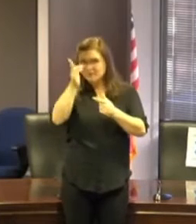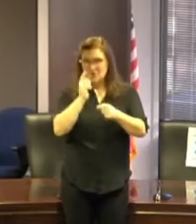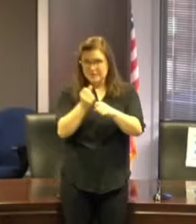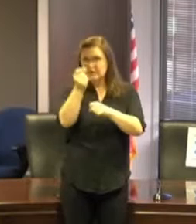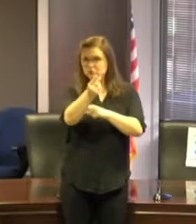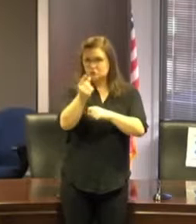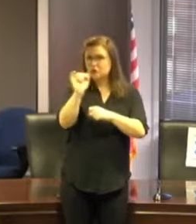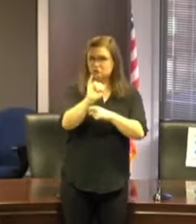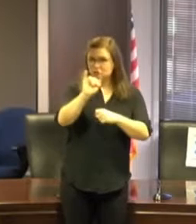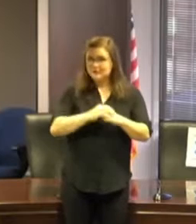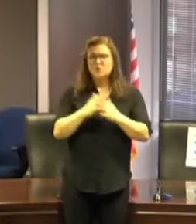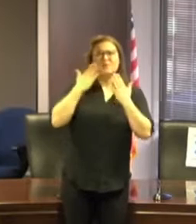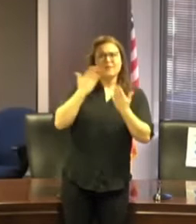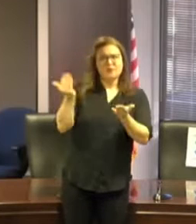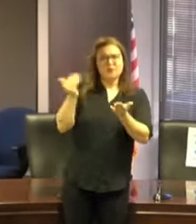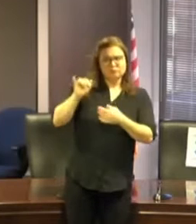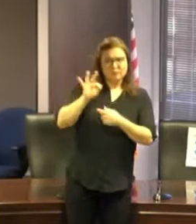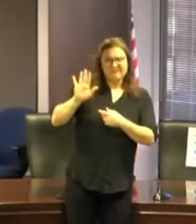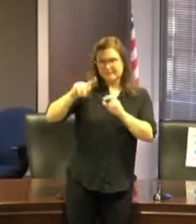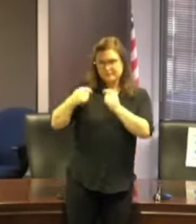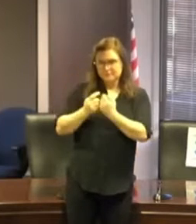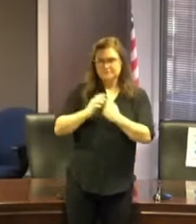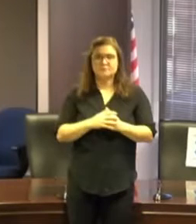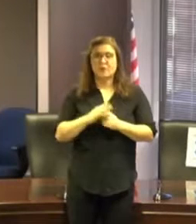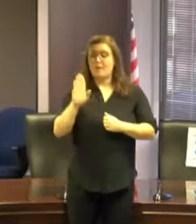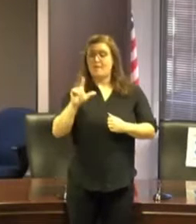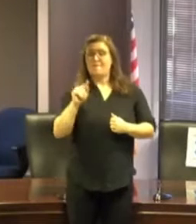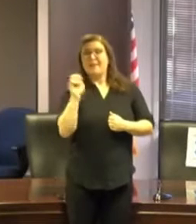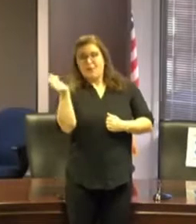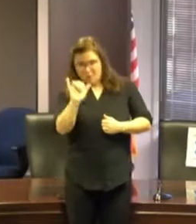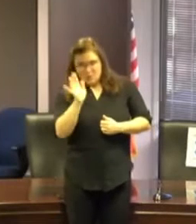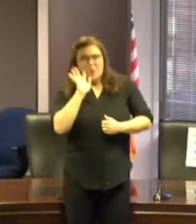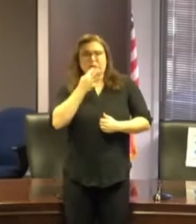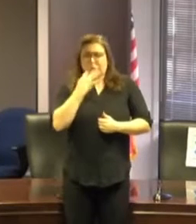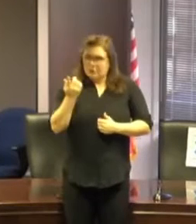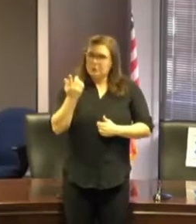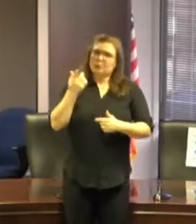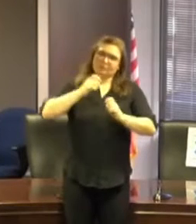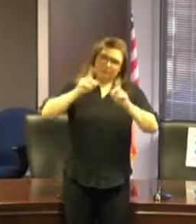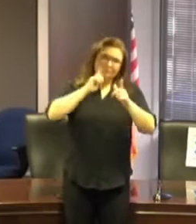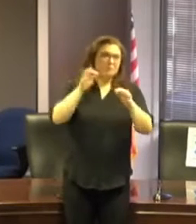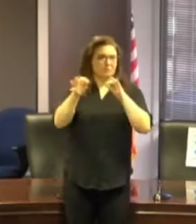thank Jeff and his team. You'll hear from Blake in just a few minutes about an update on the waivers.